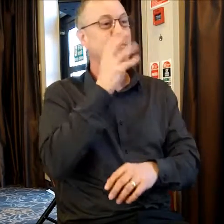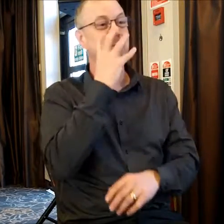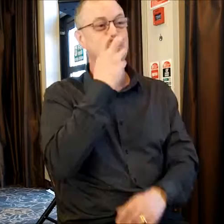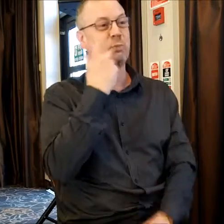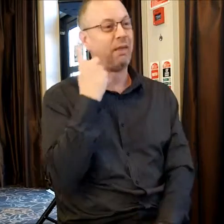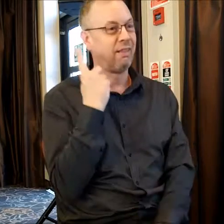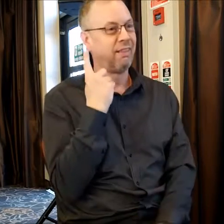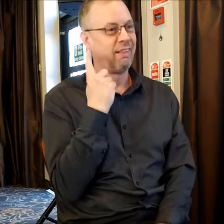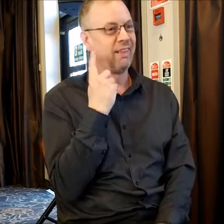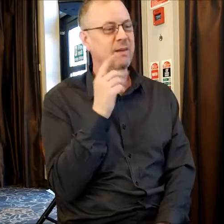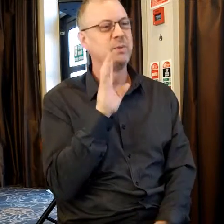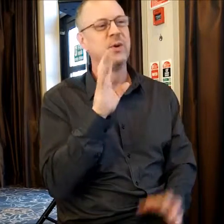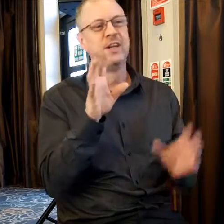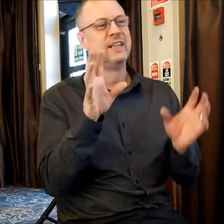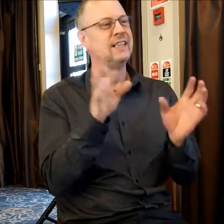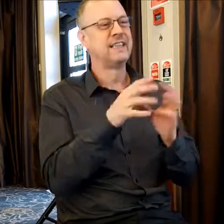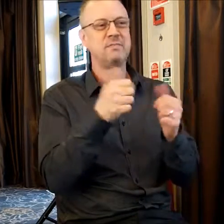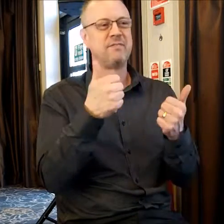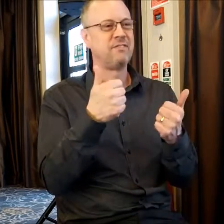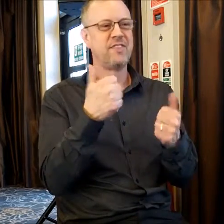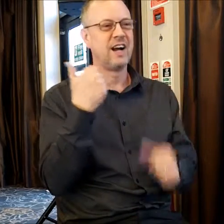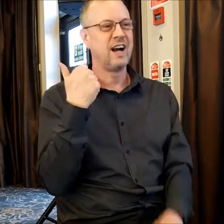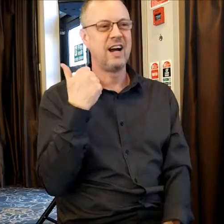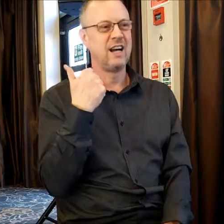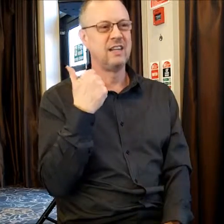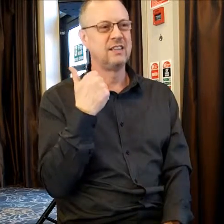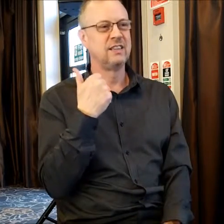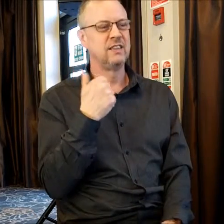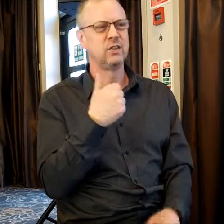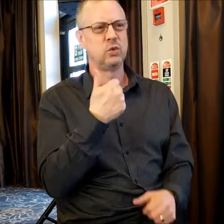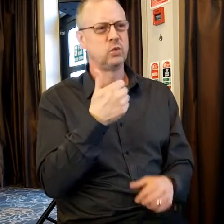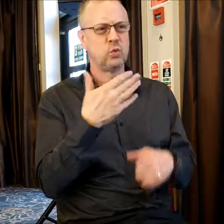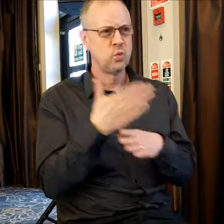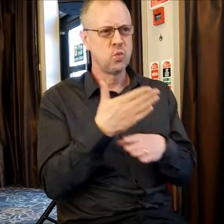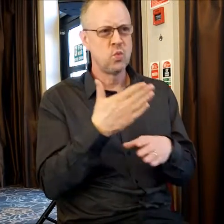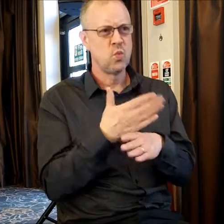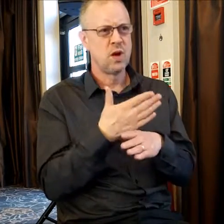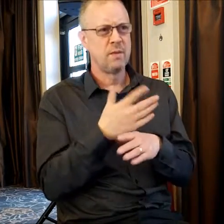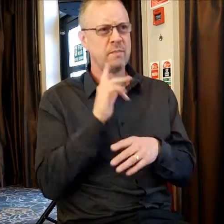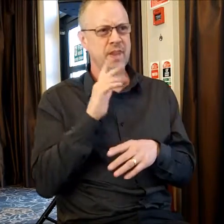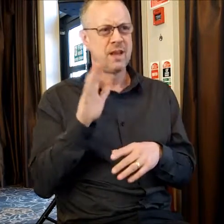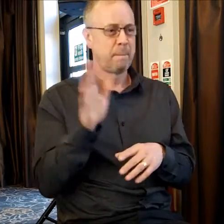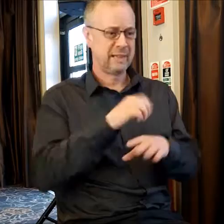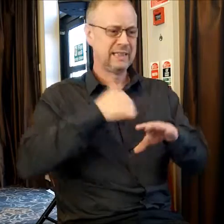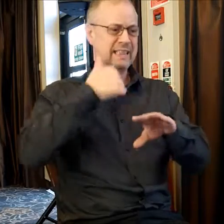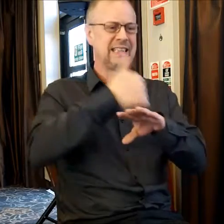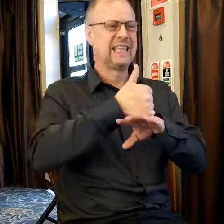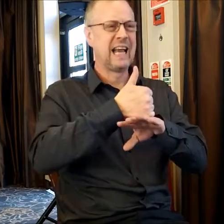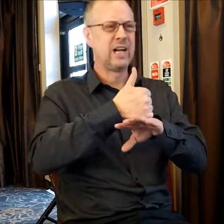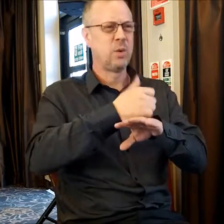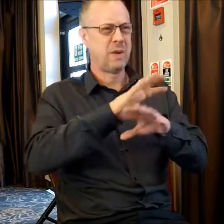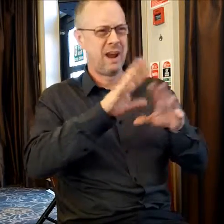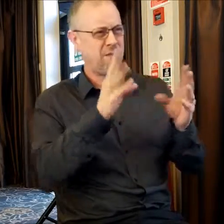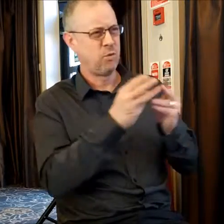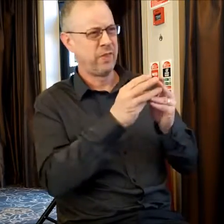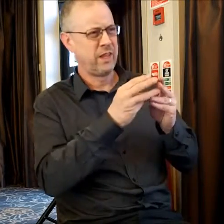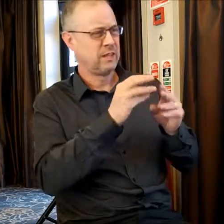people we've got there. It's taken us a while to get everything set up and get going. It was 2014 we